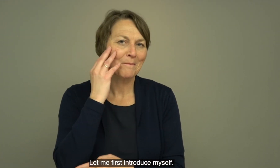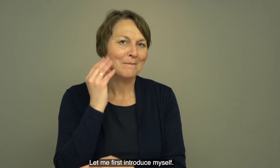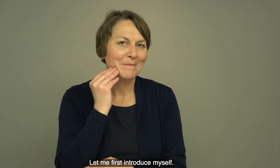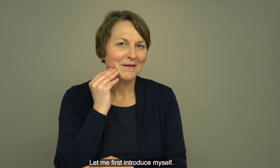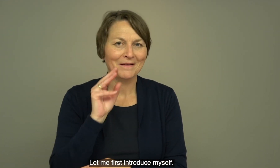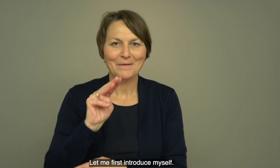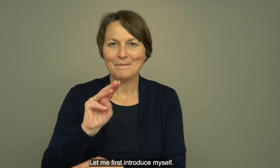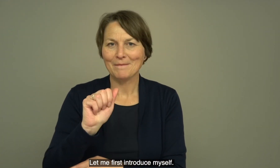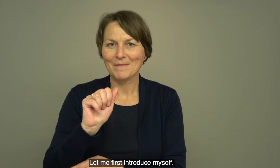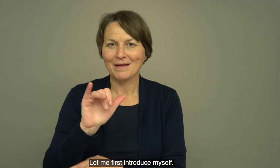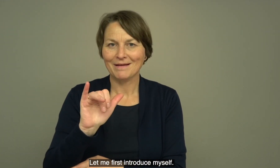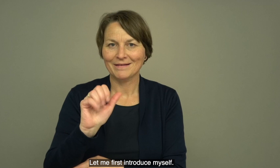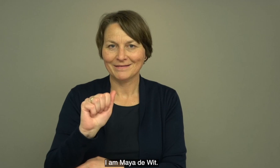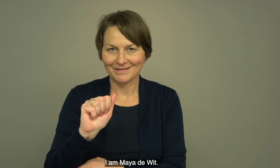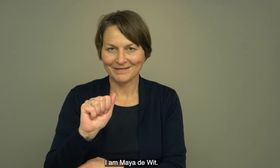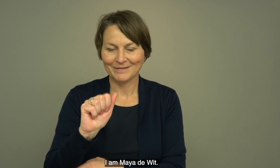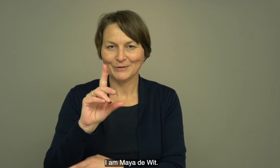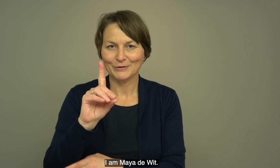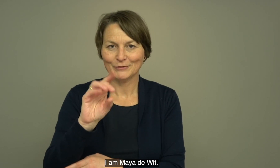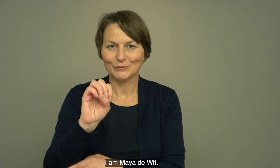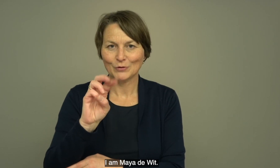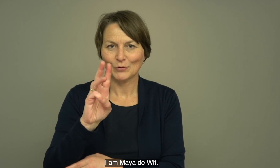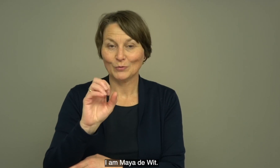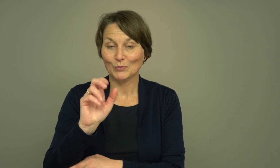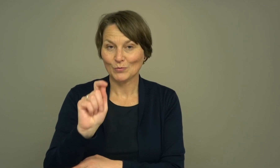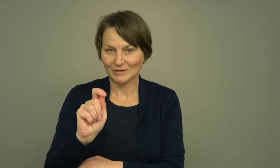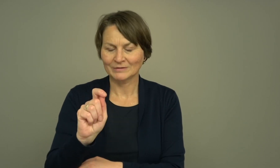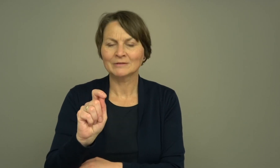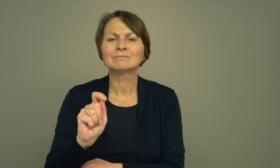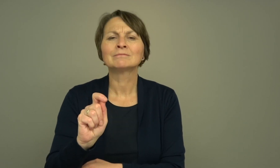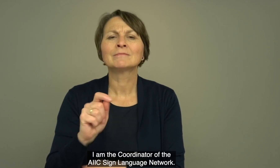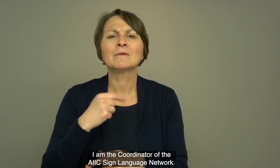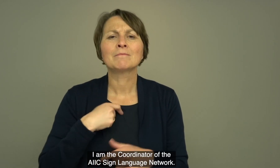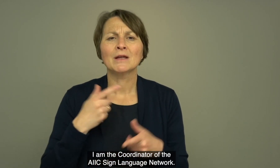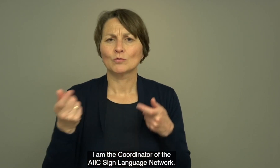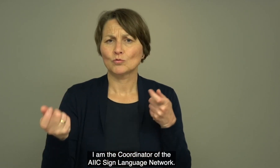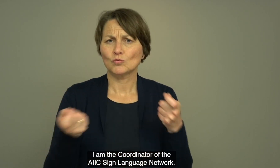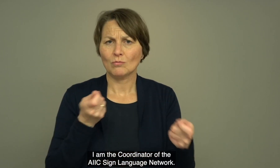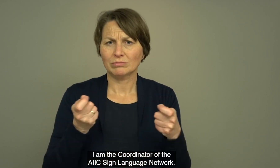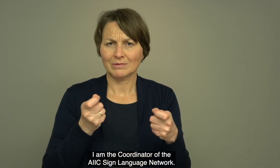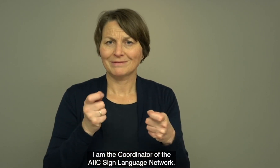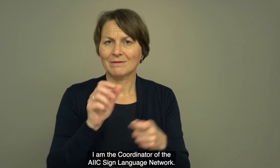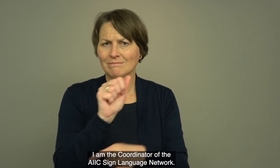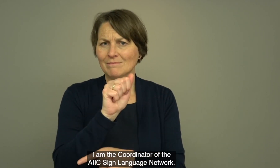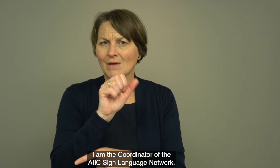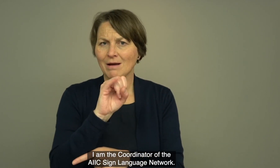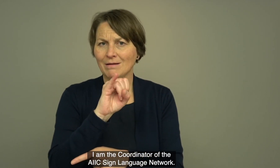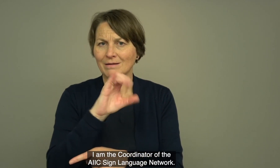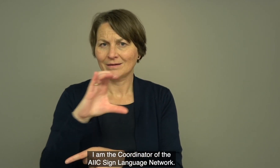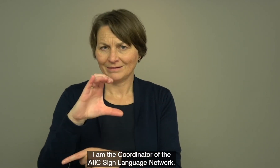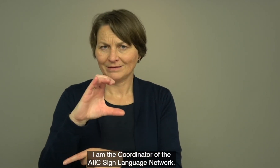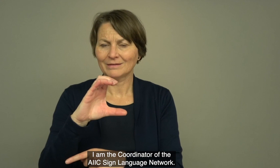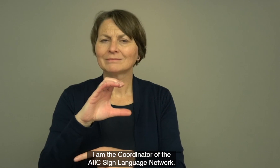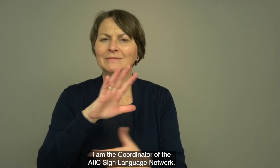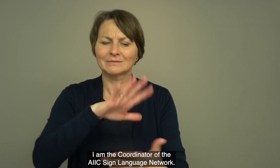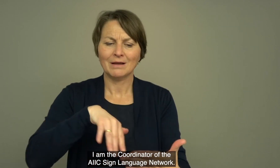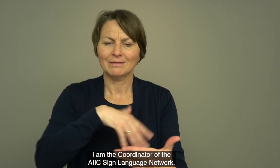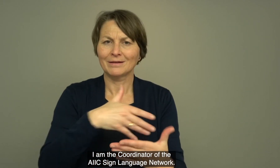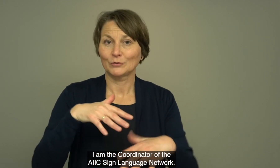introduce myself. I am Maya de Wit. I am the coordinator of the AIC Sign Language Network,